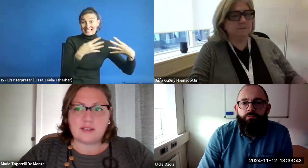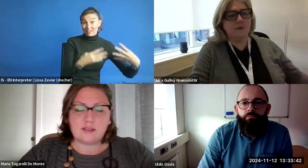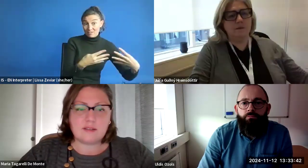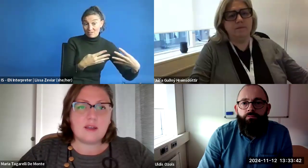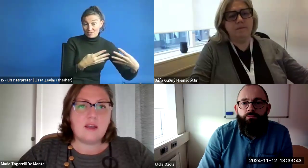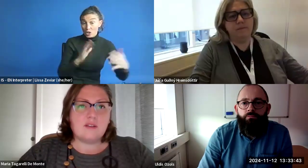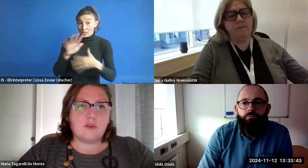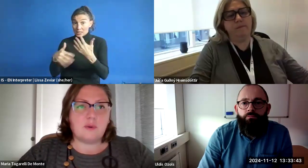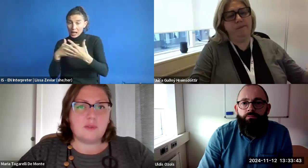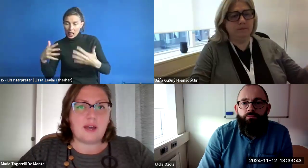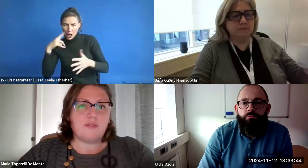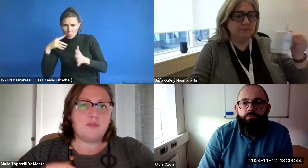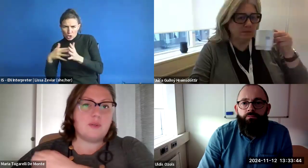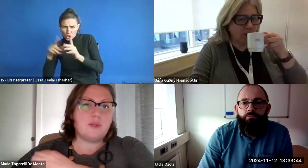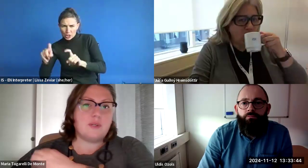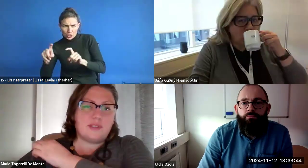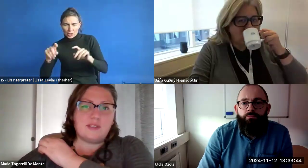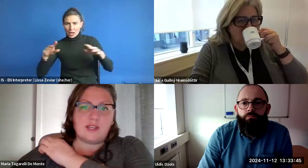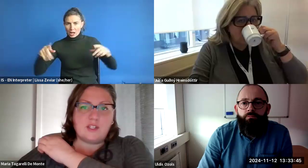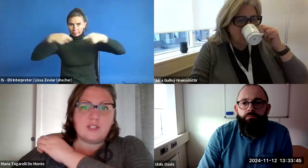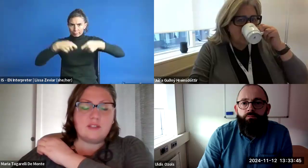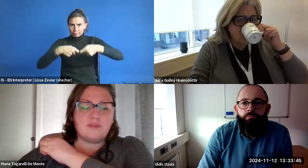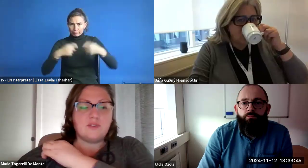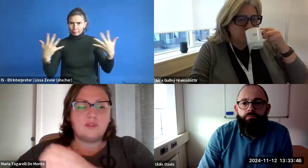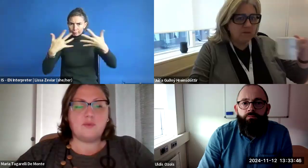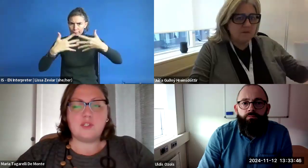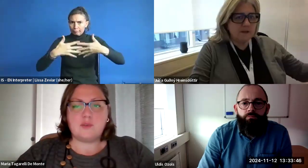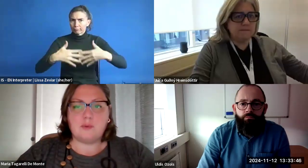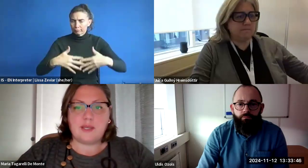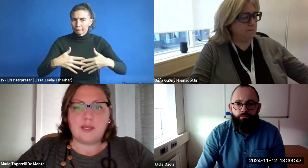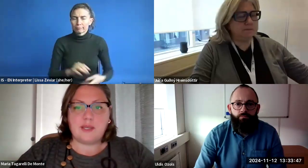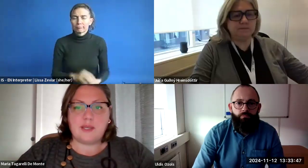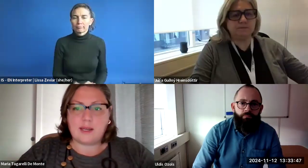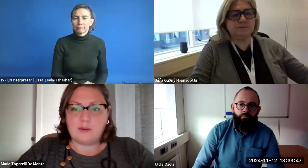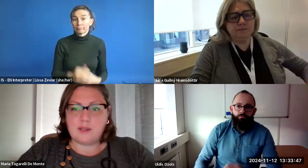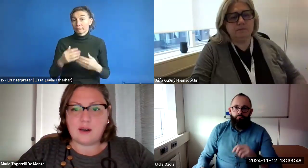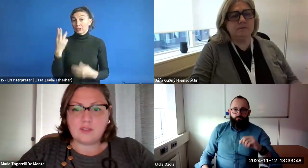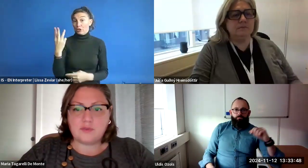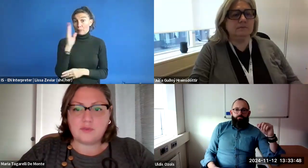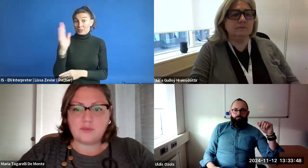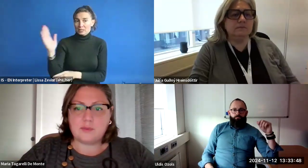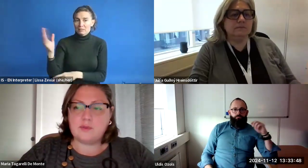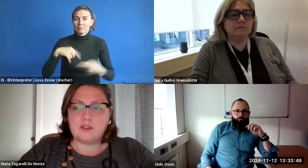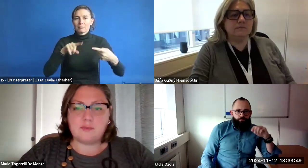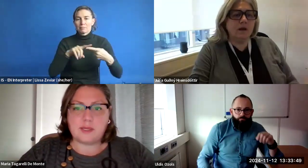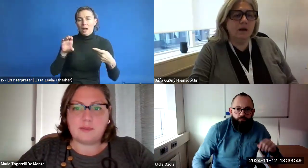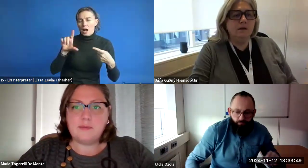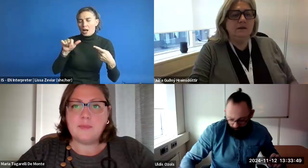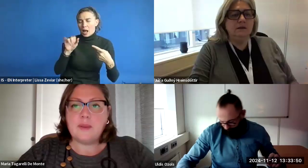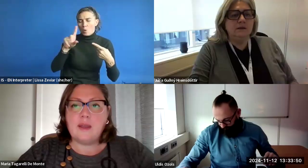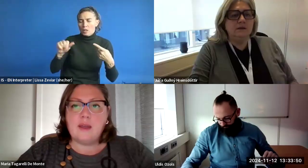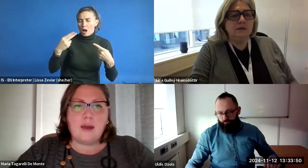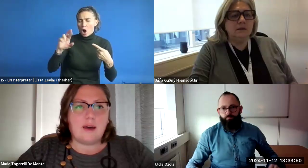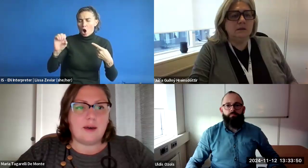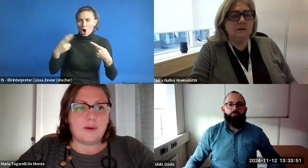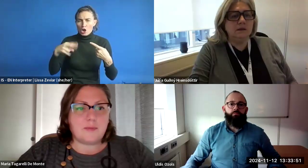sign language testing. So we will have 3 presentations, the first of which will be held by Claudia Harsch from the University of